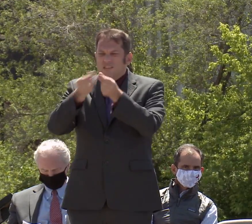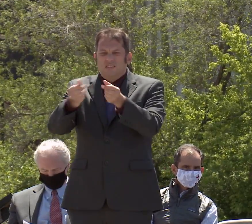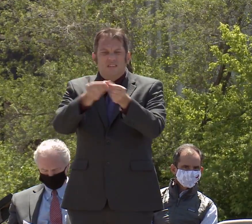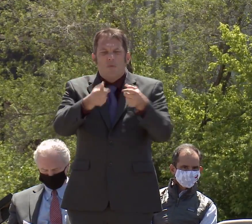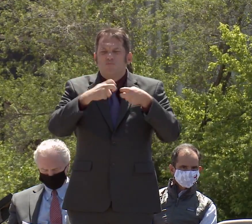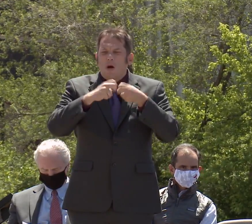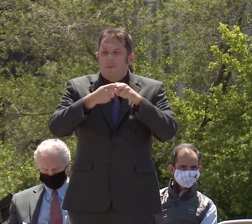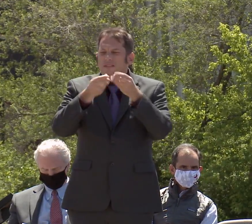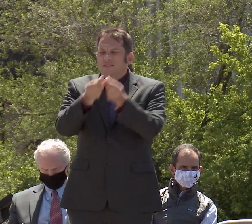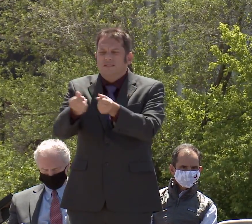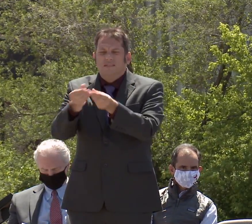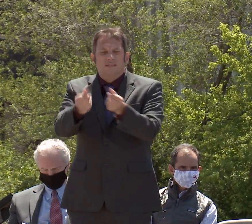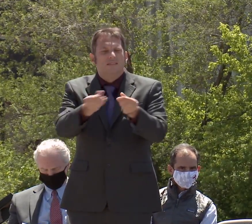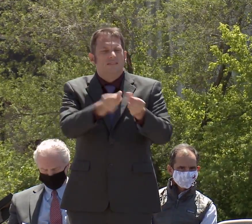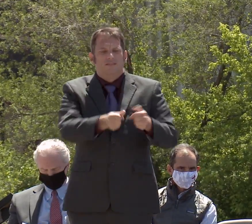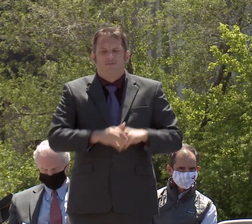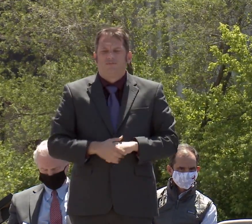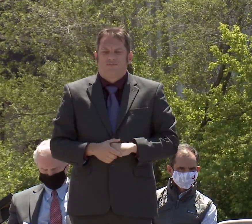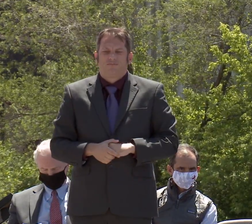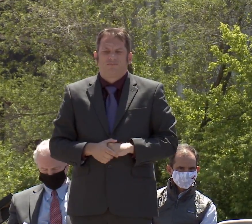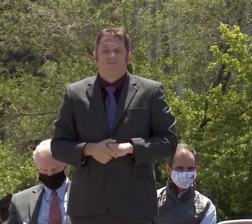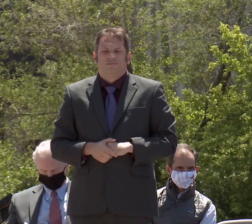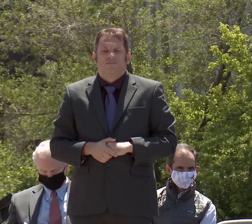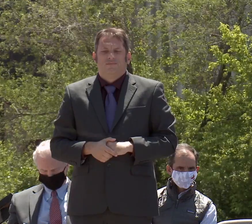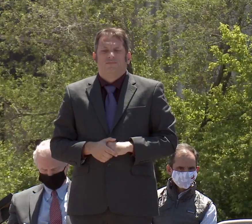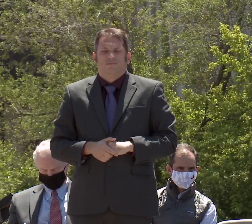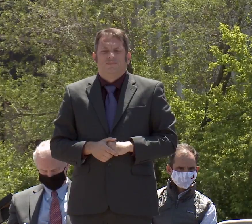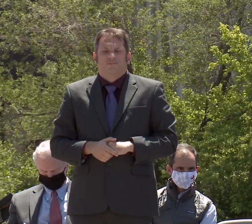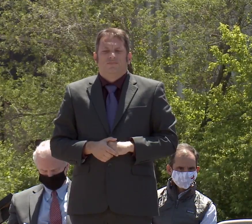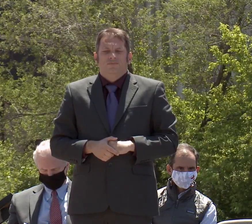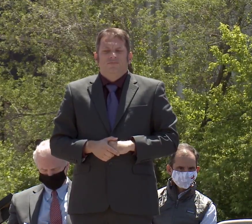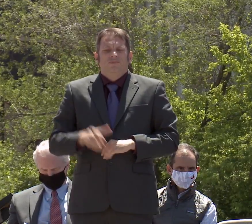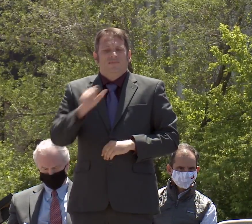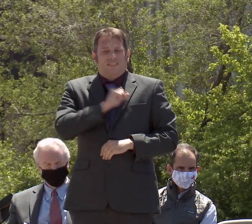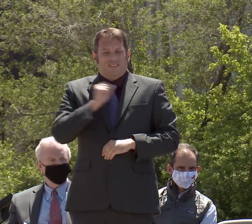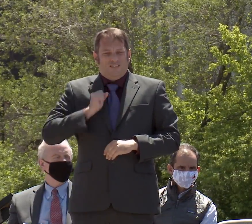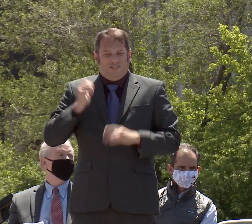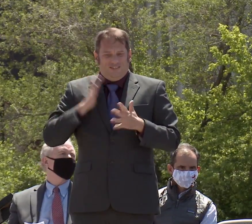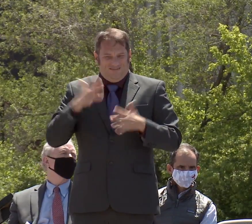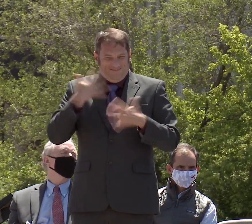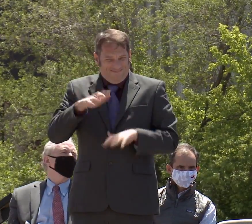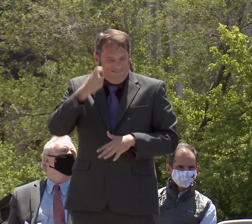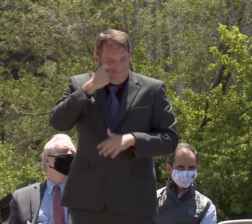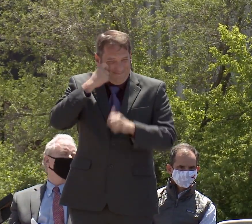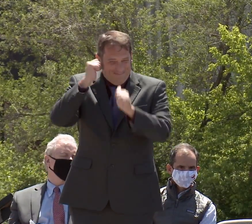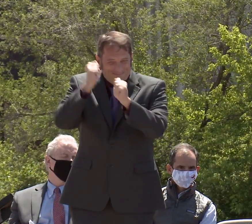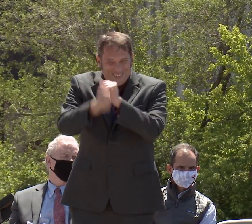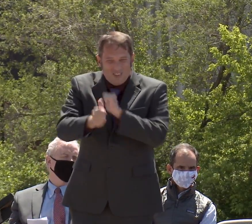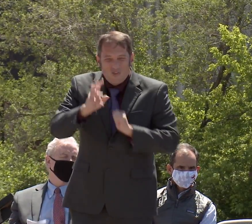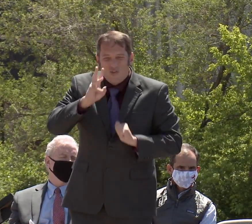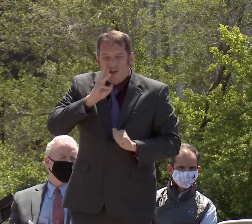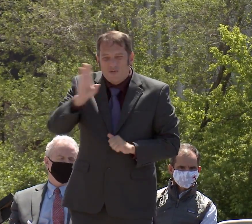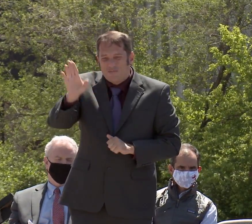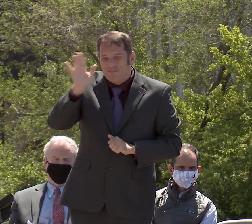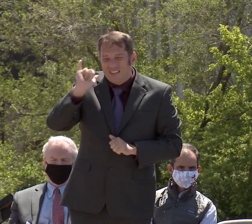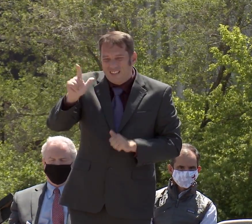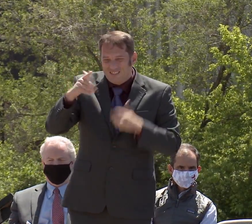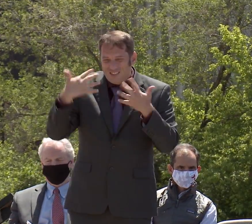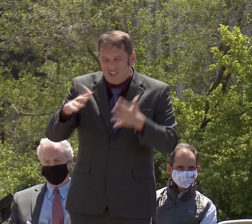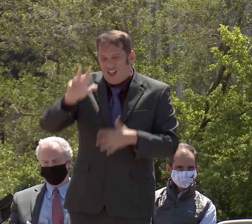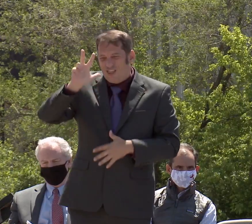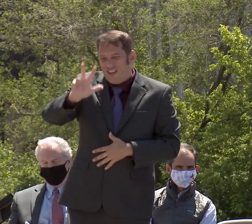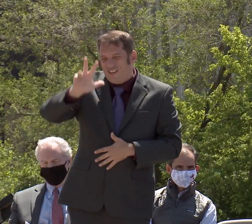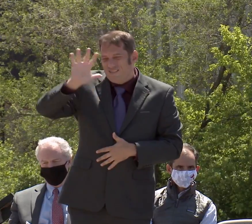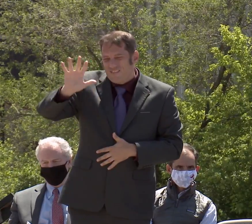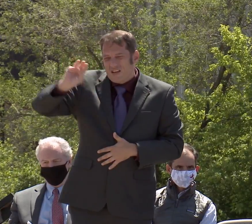Senate just recently passed the WRDA bill that will provide $35 billion to the water projects